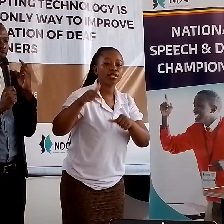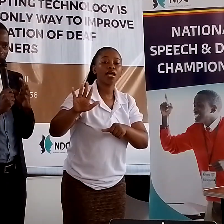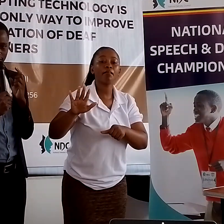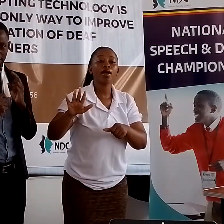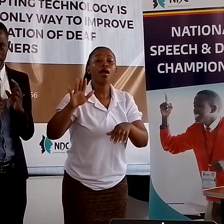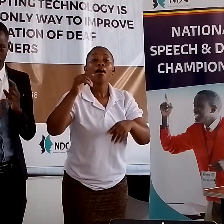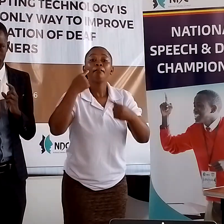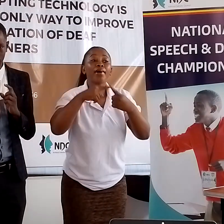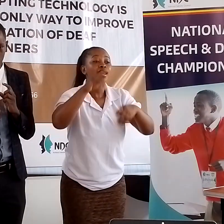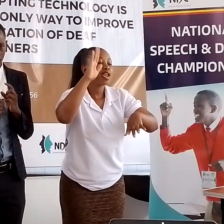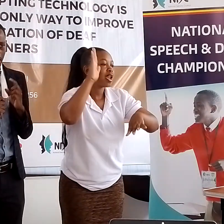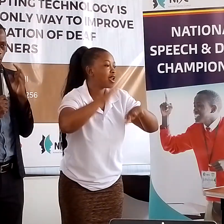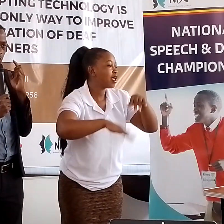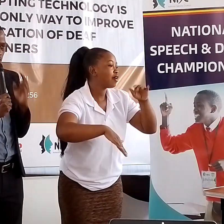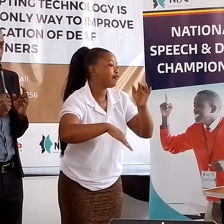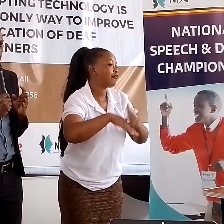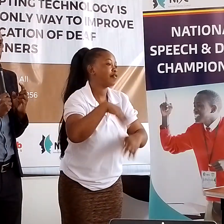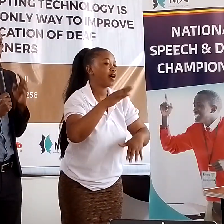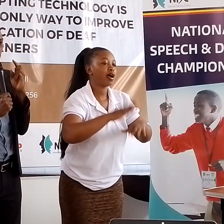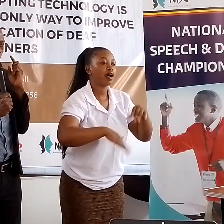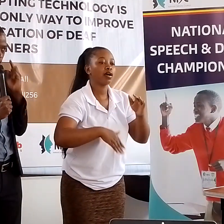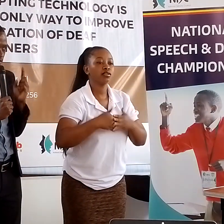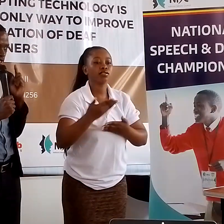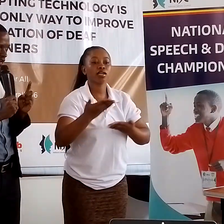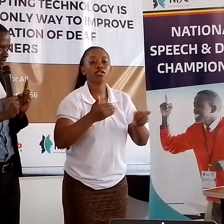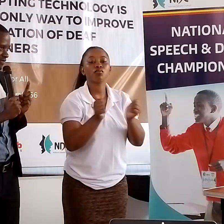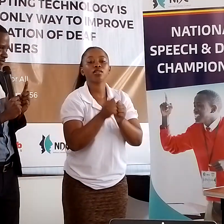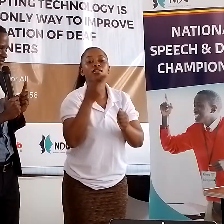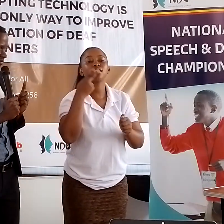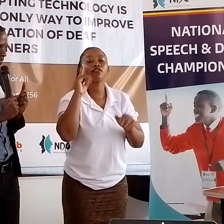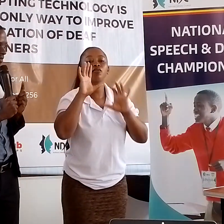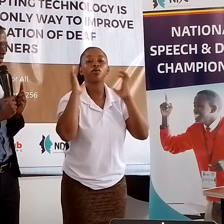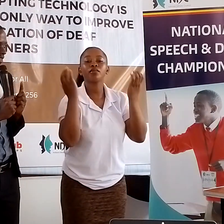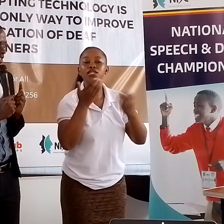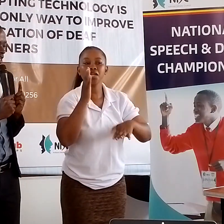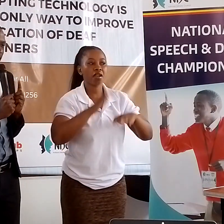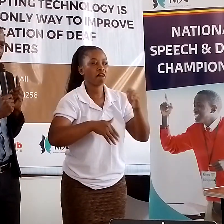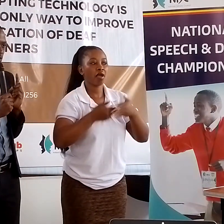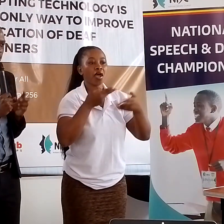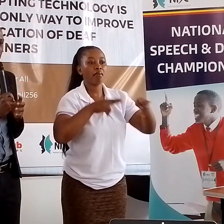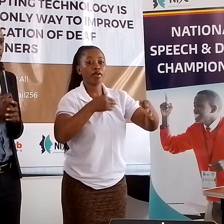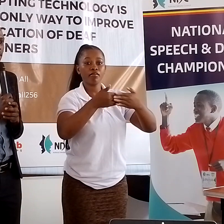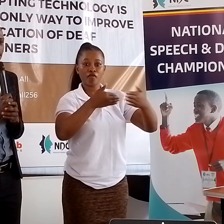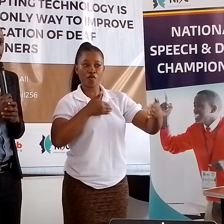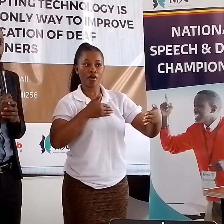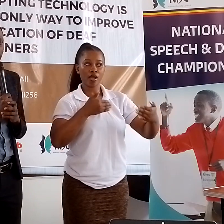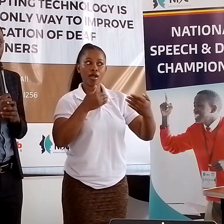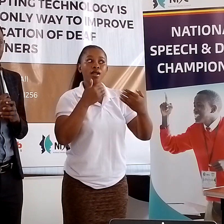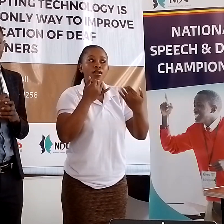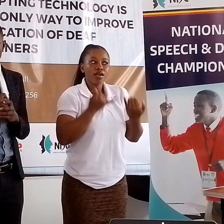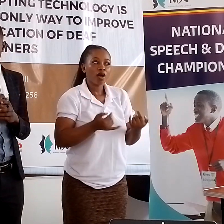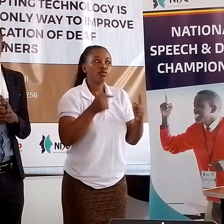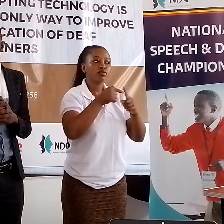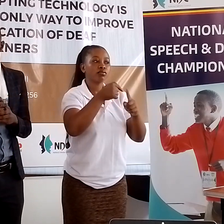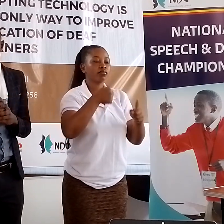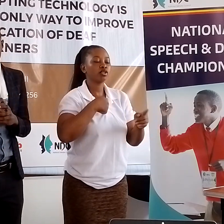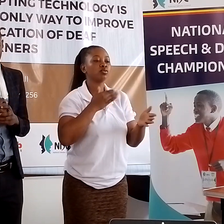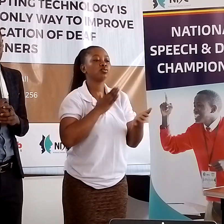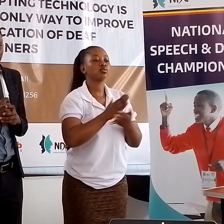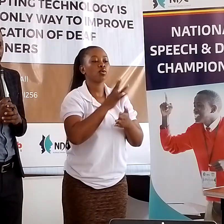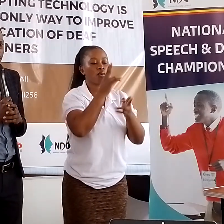I have never interacted with a community of the deaf. And to me, it's an